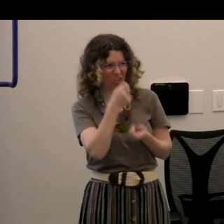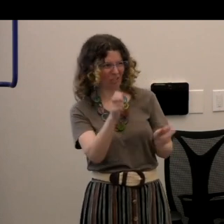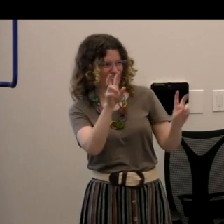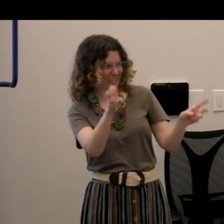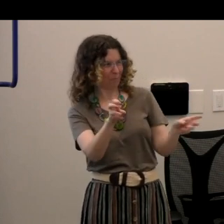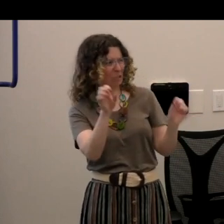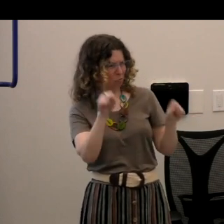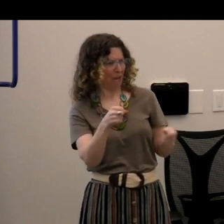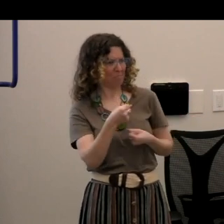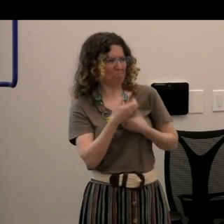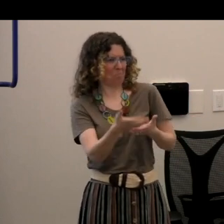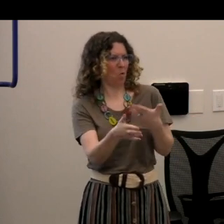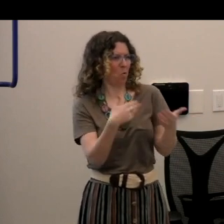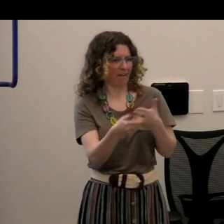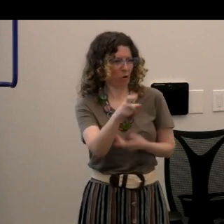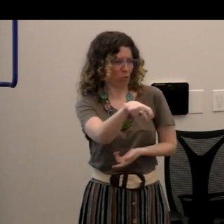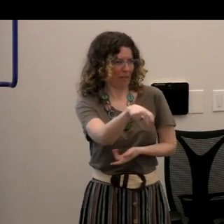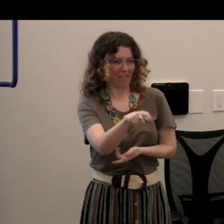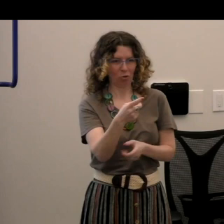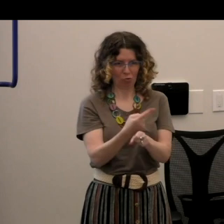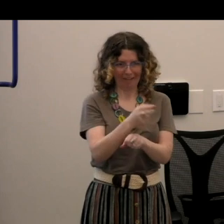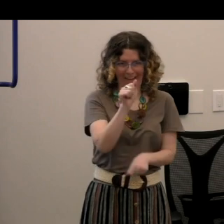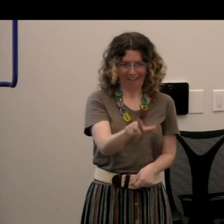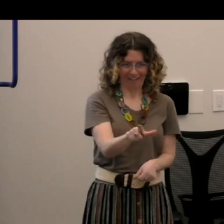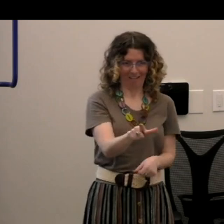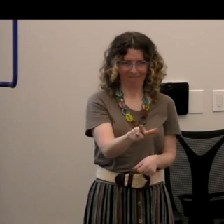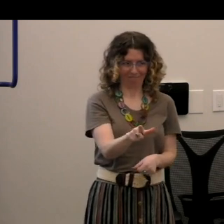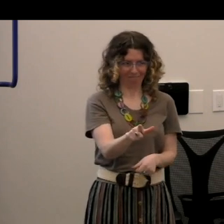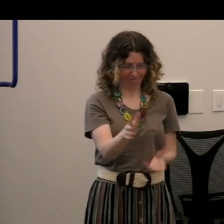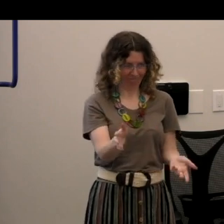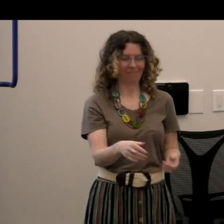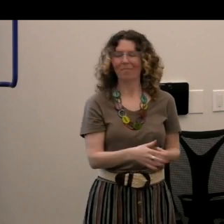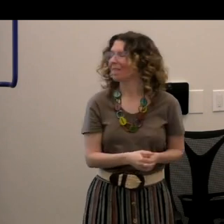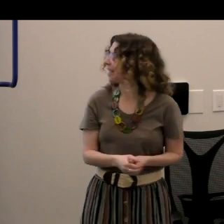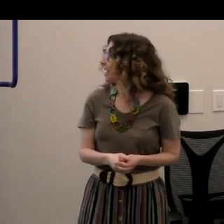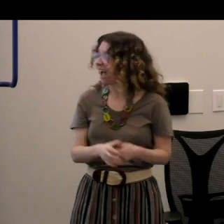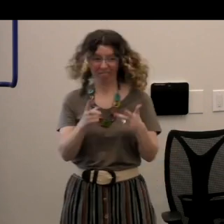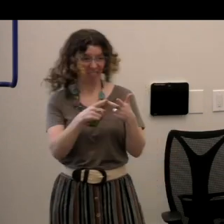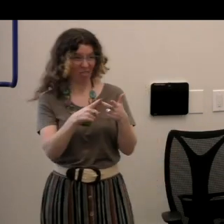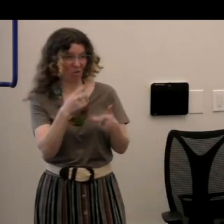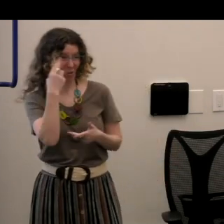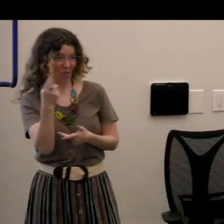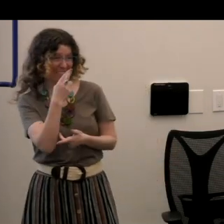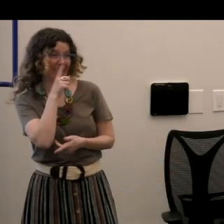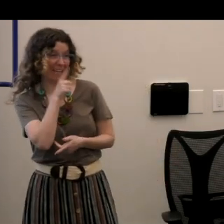It's a discussion about an academic topic delivered in ASL, and you can use ASL to communicate whatever you need.